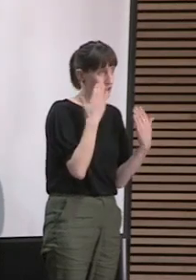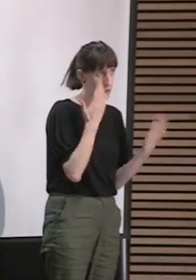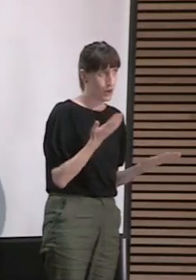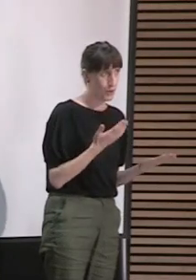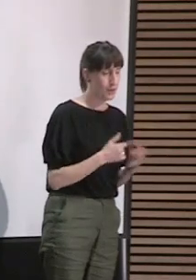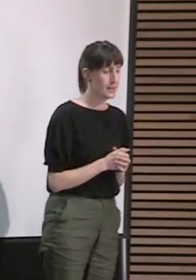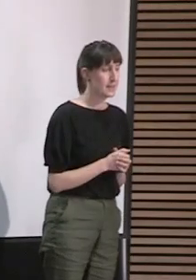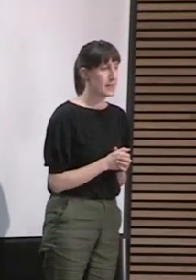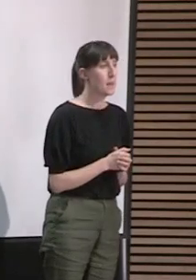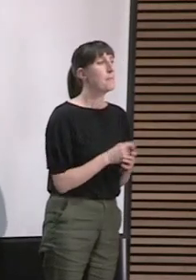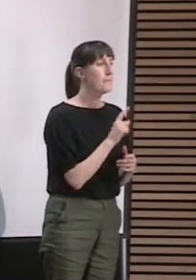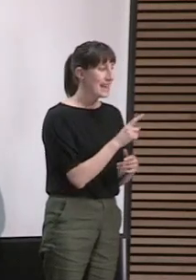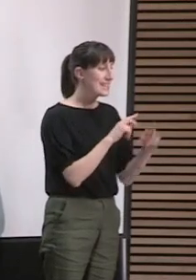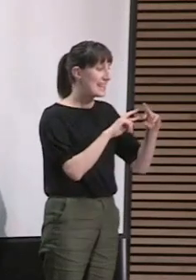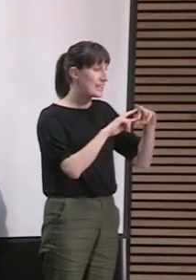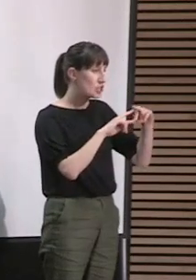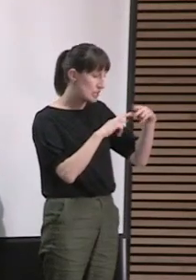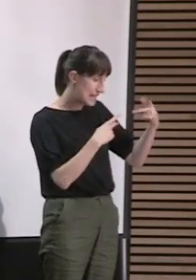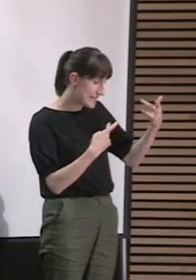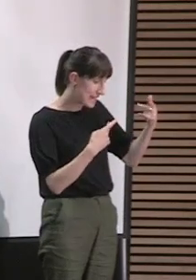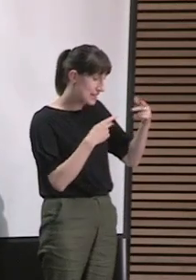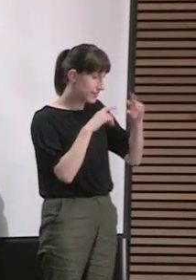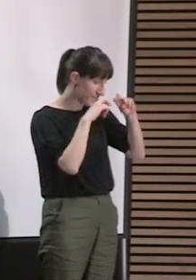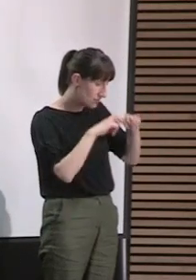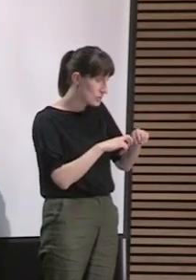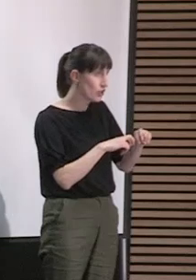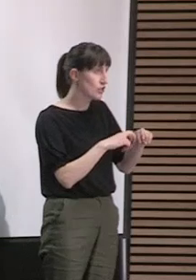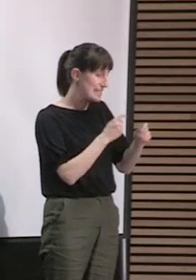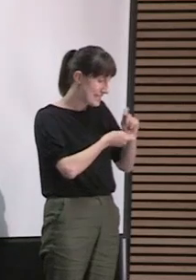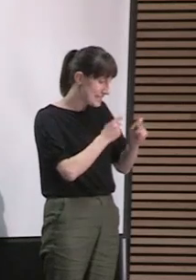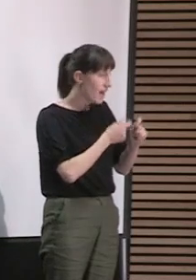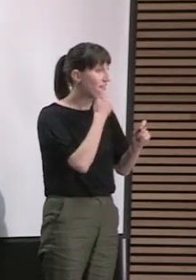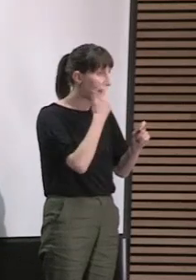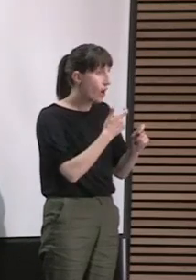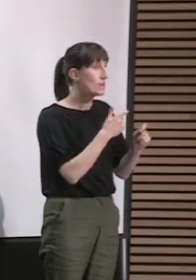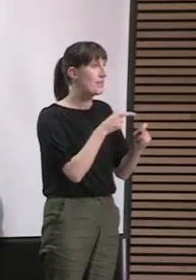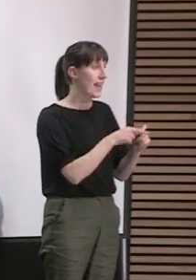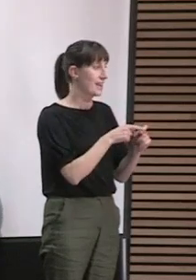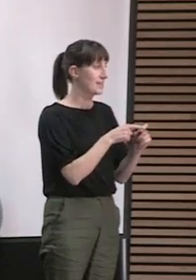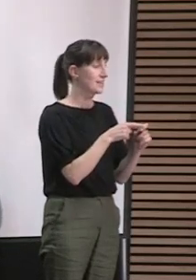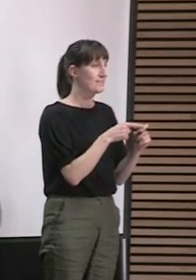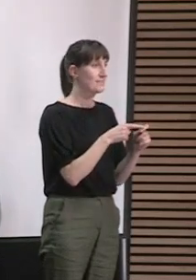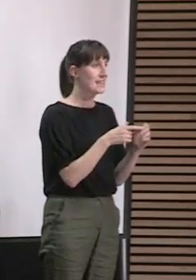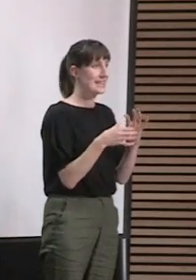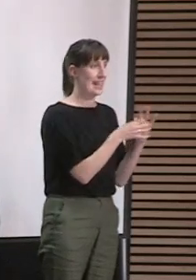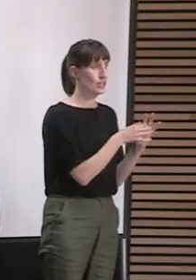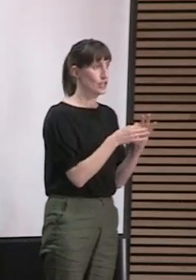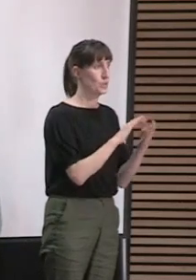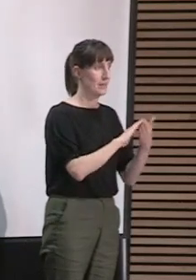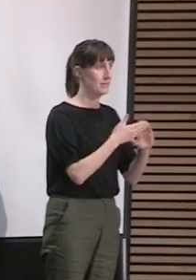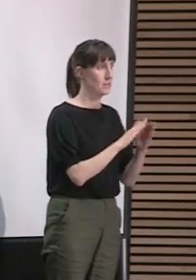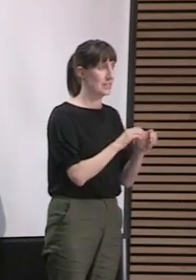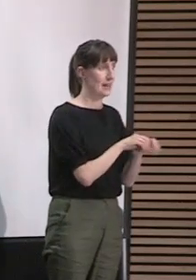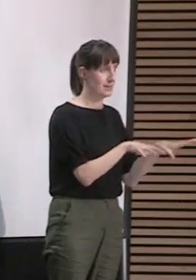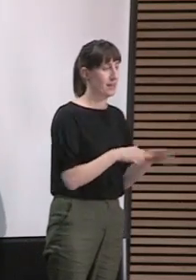The vast majority have got an epidemiological link. Many have got a link through both, and some it's just through the whole genome sequencing. How concerning